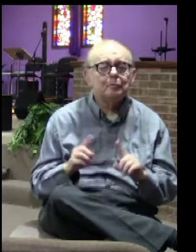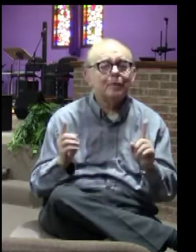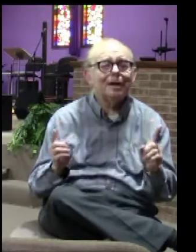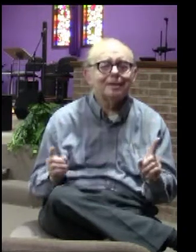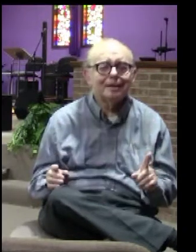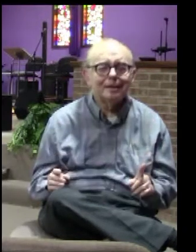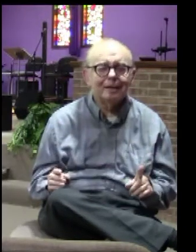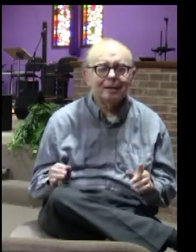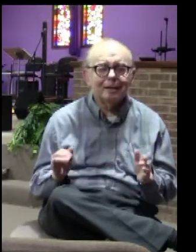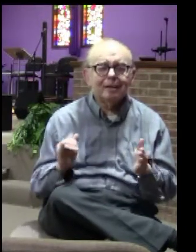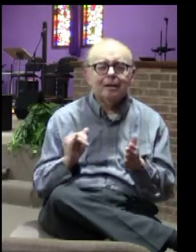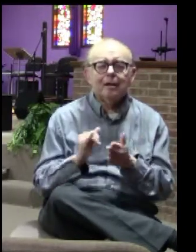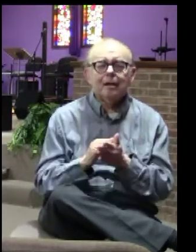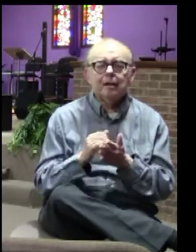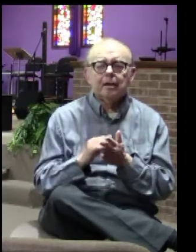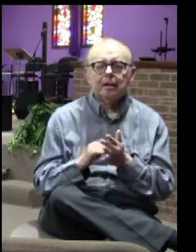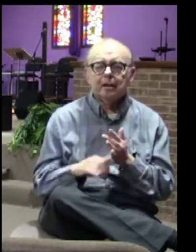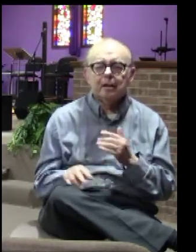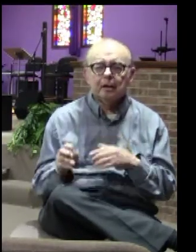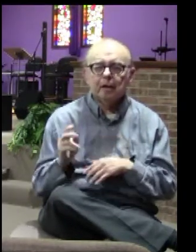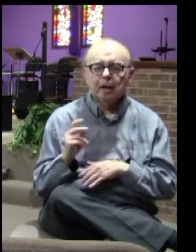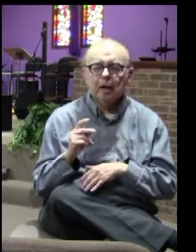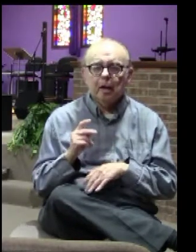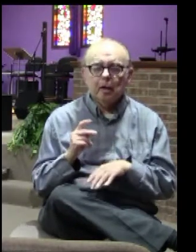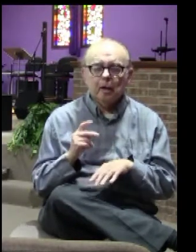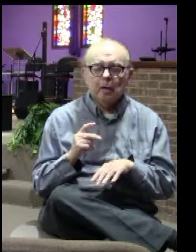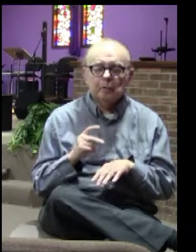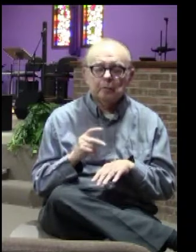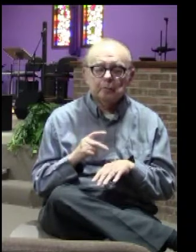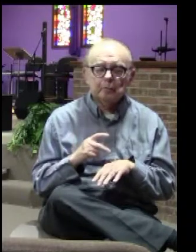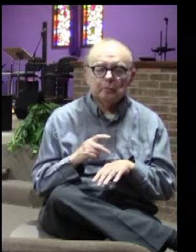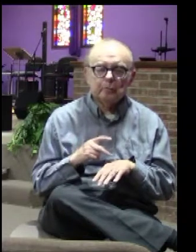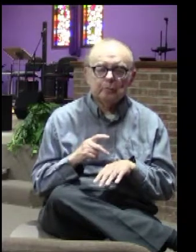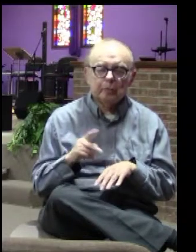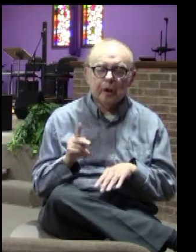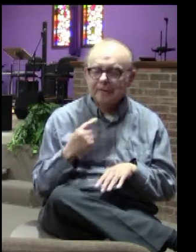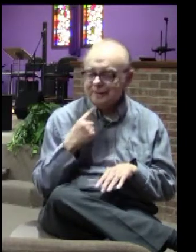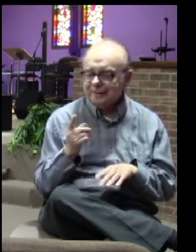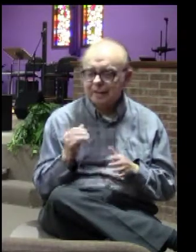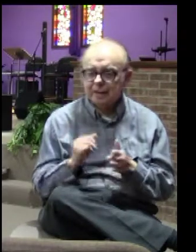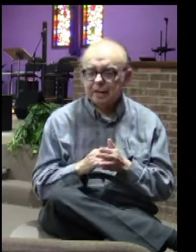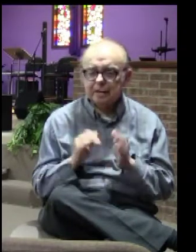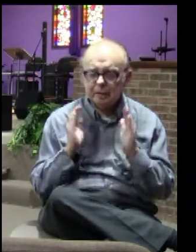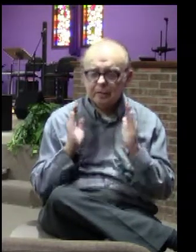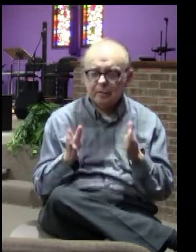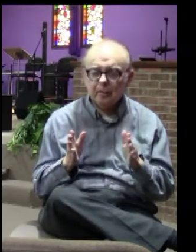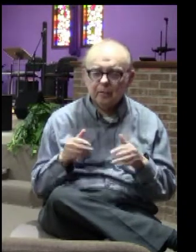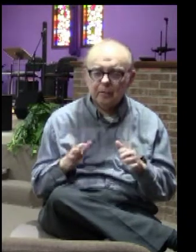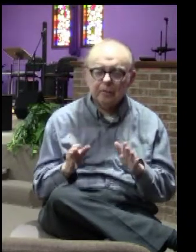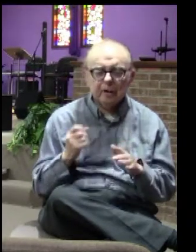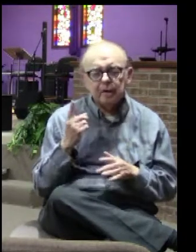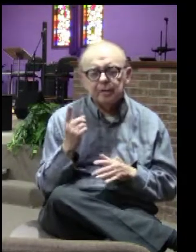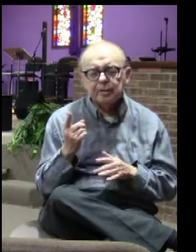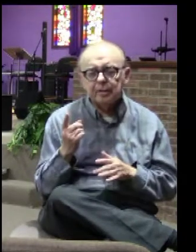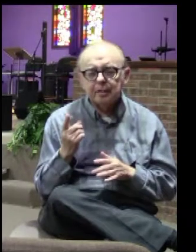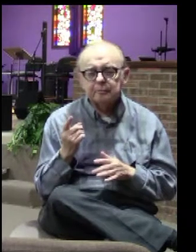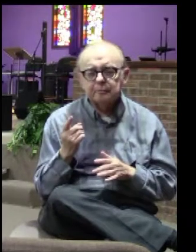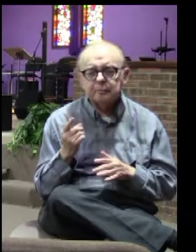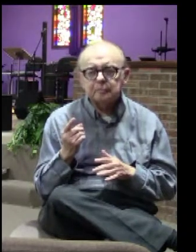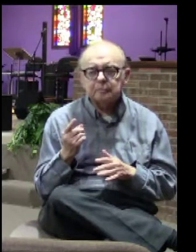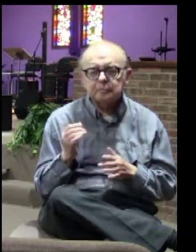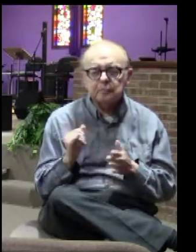But this is what Paul is saying. He's saying, listen, don't you